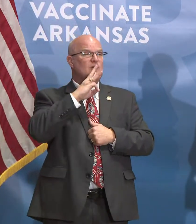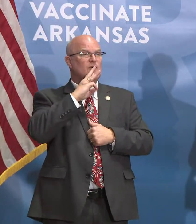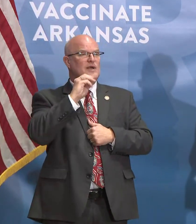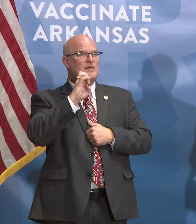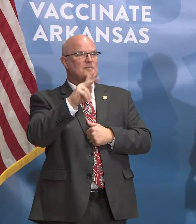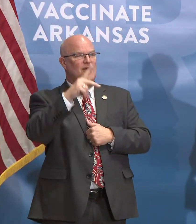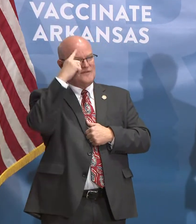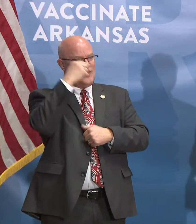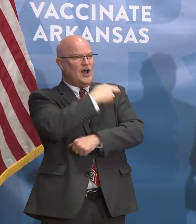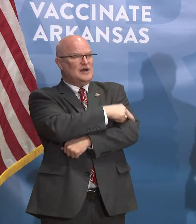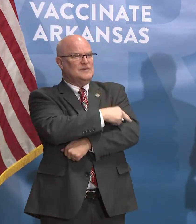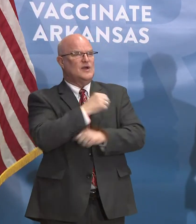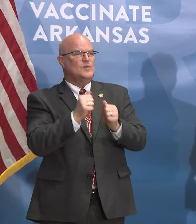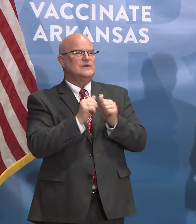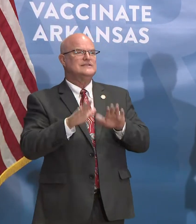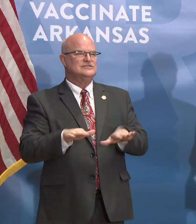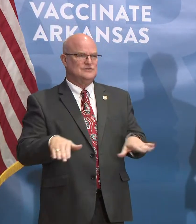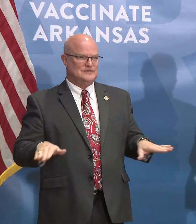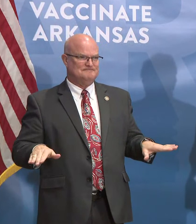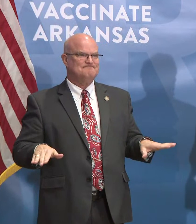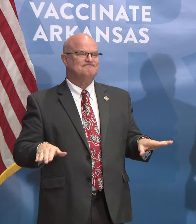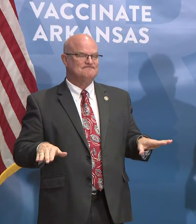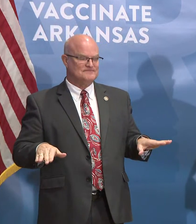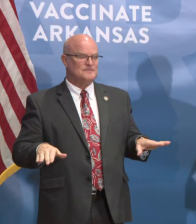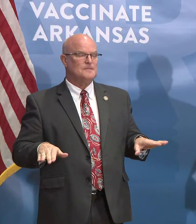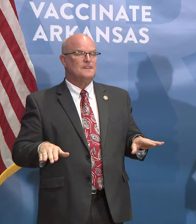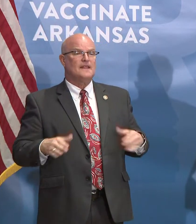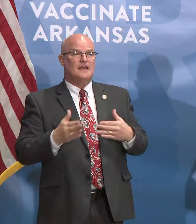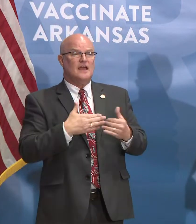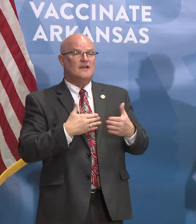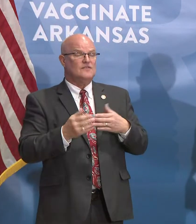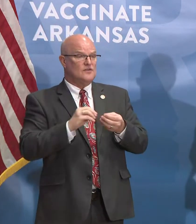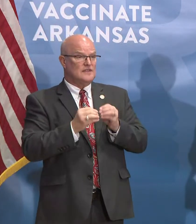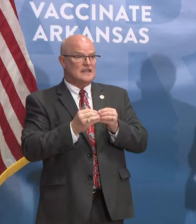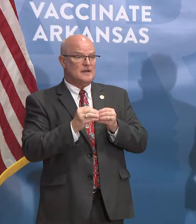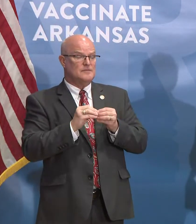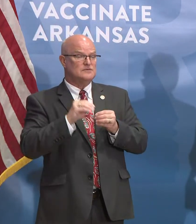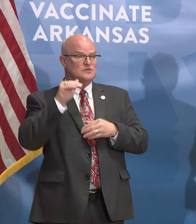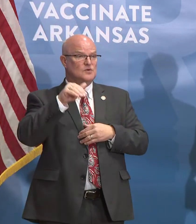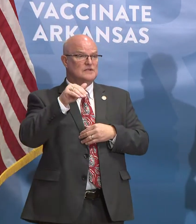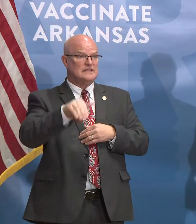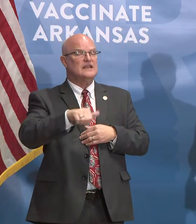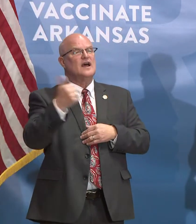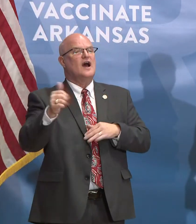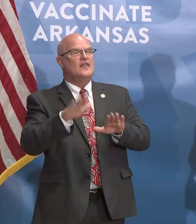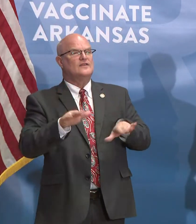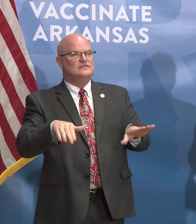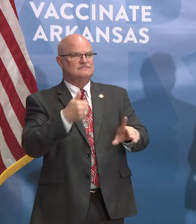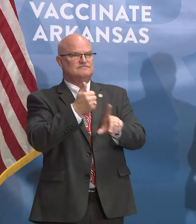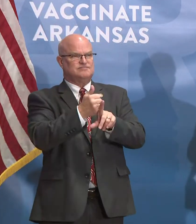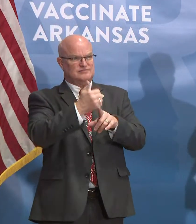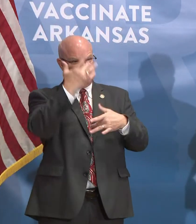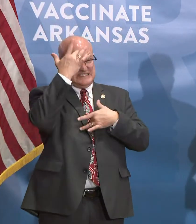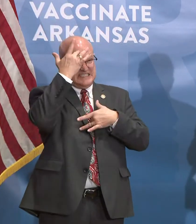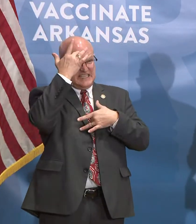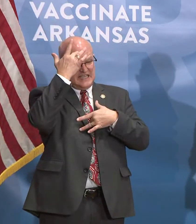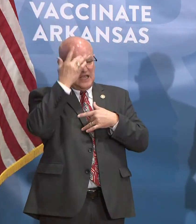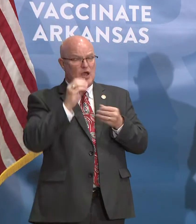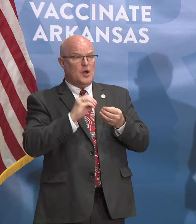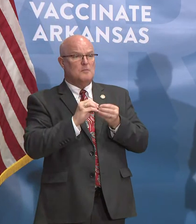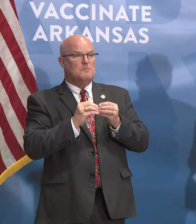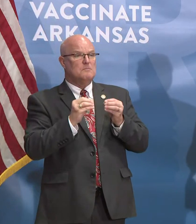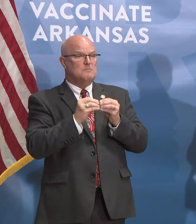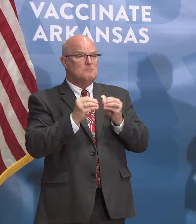for hospitalizations in children. So they, although the numbers are going down, other children are still going to be infected. We're going to have more